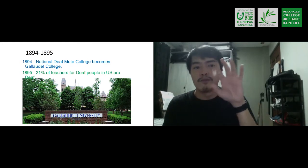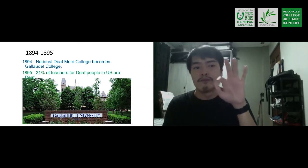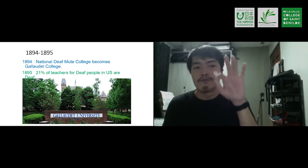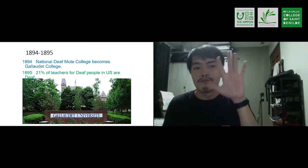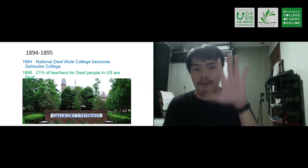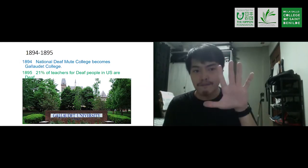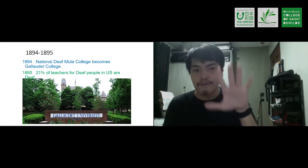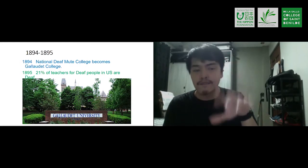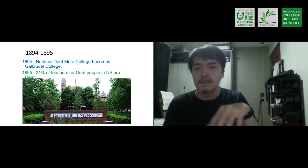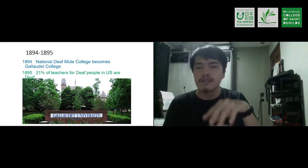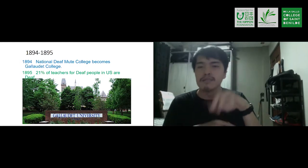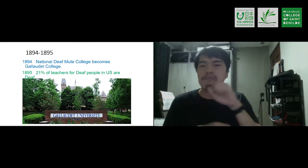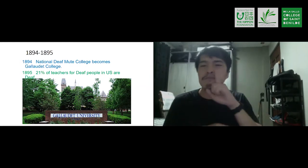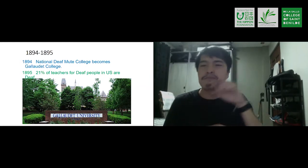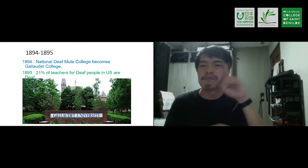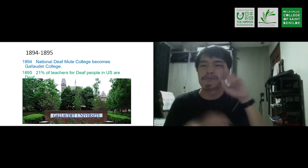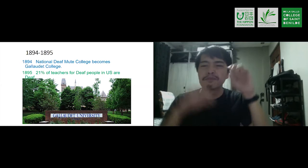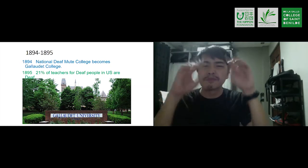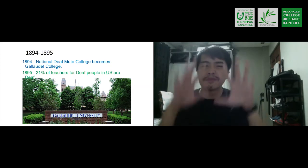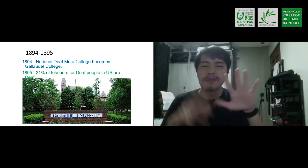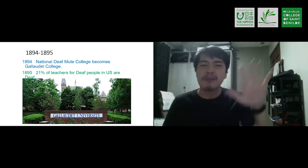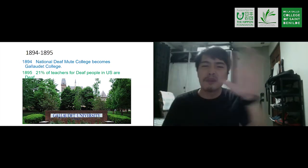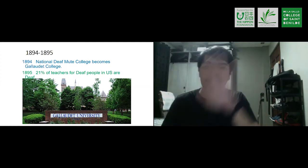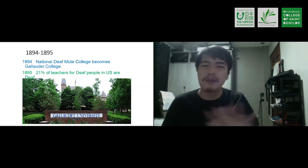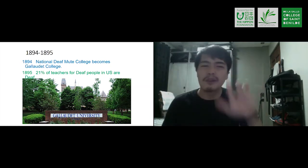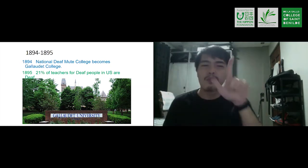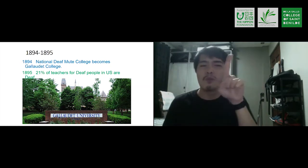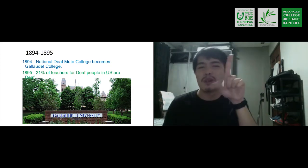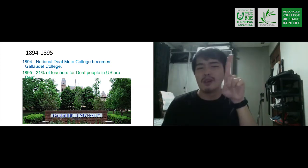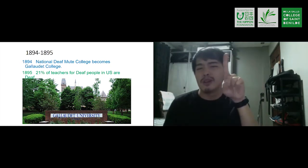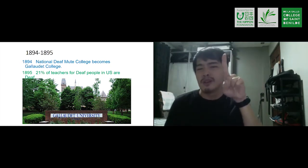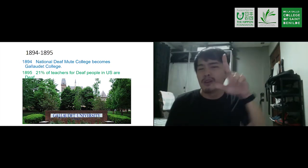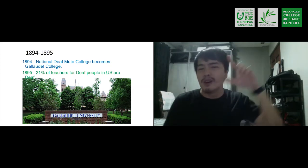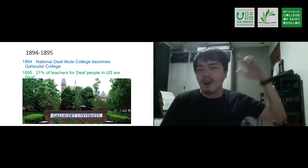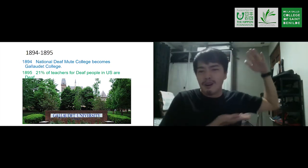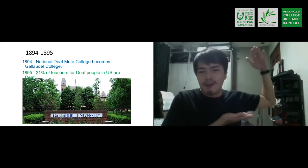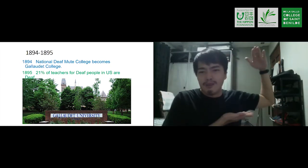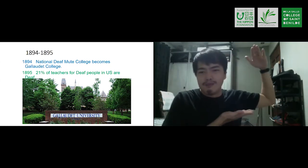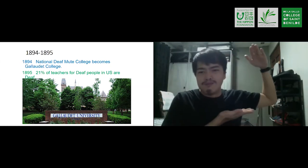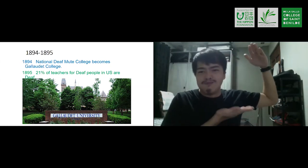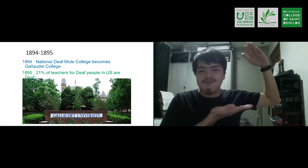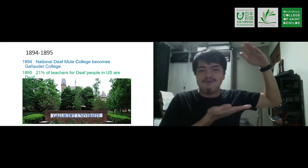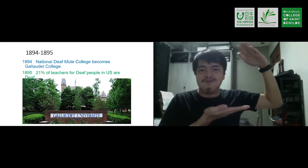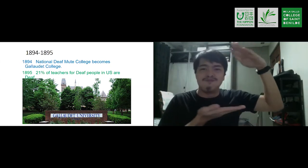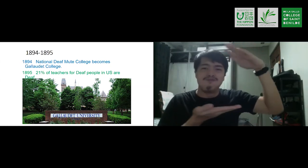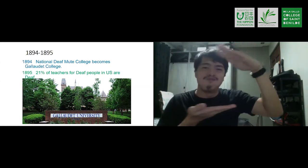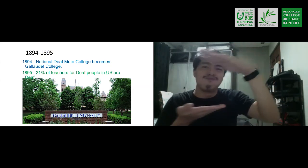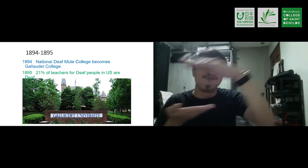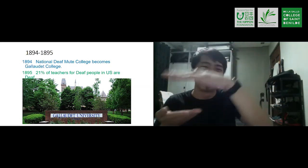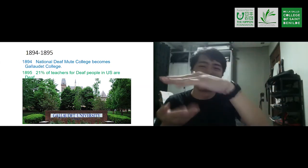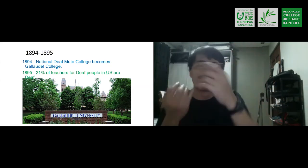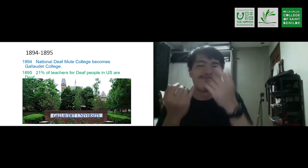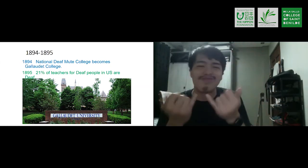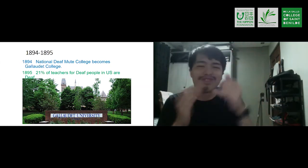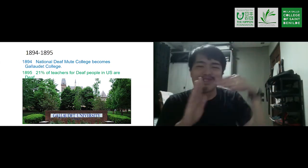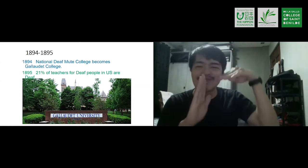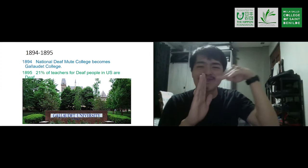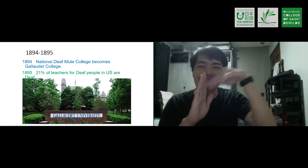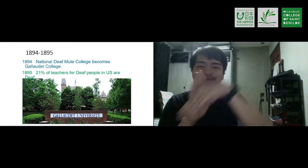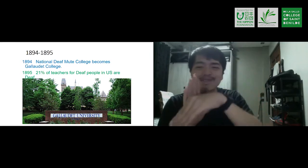In 1895, deaf teachers all around was around 21%. So as you can